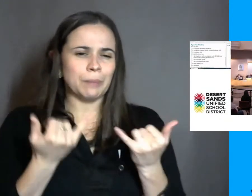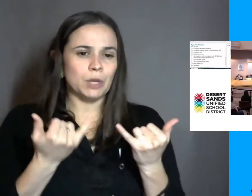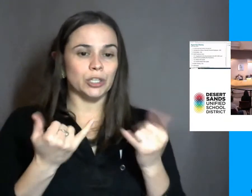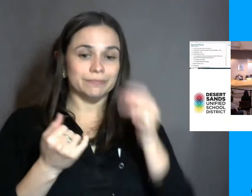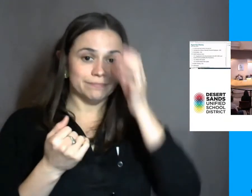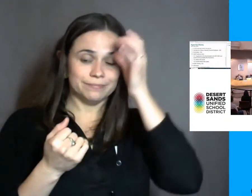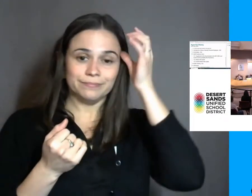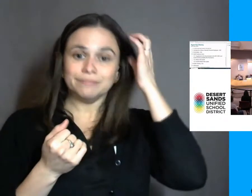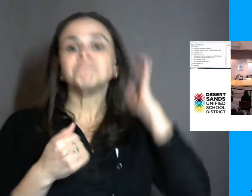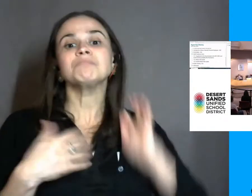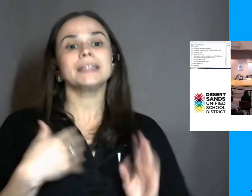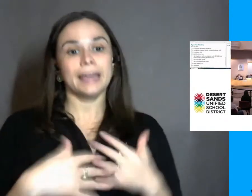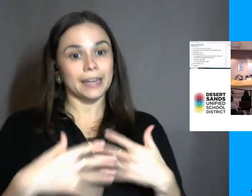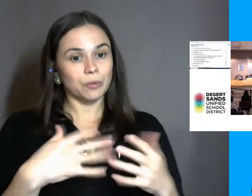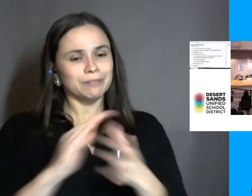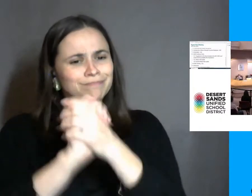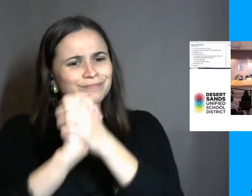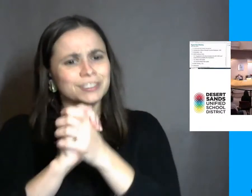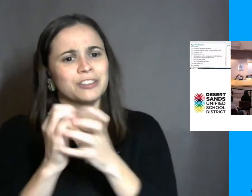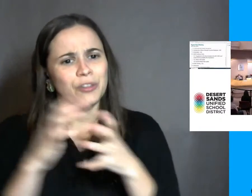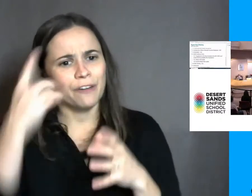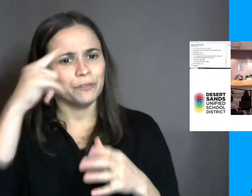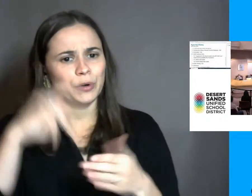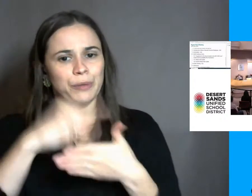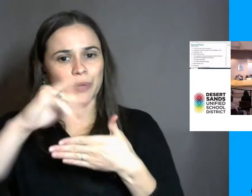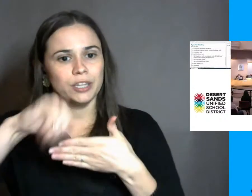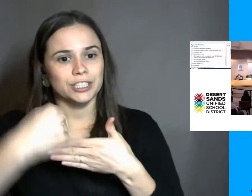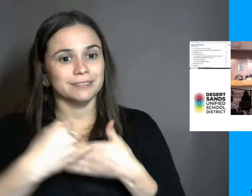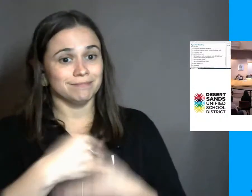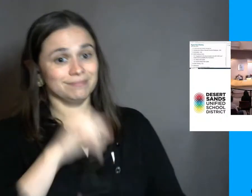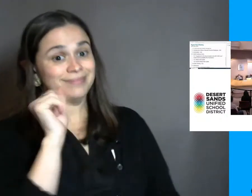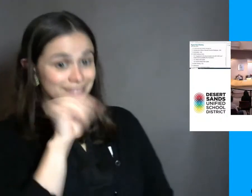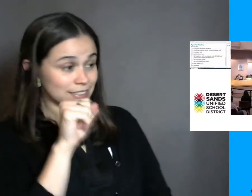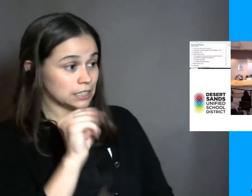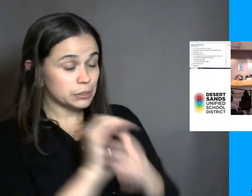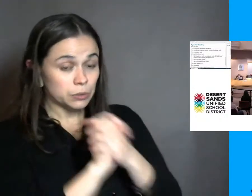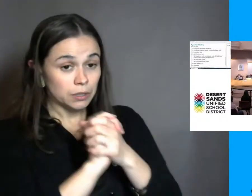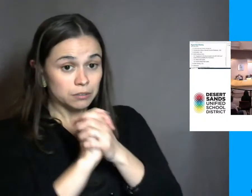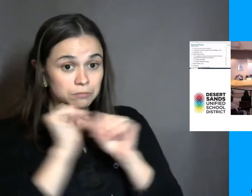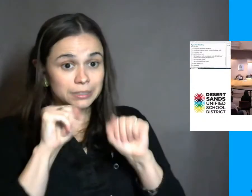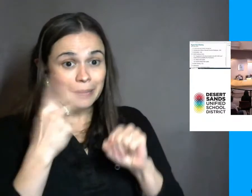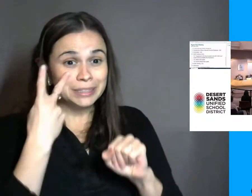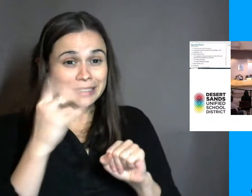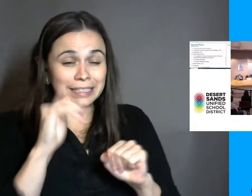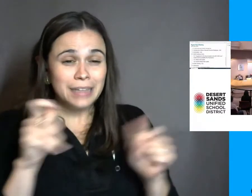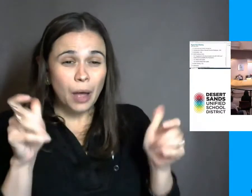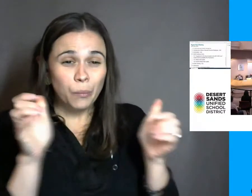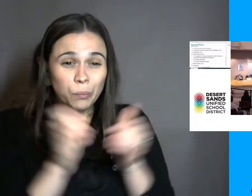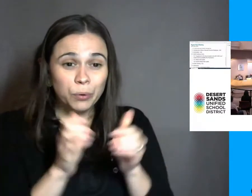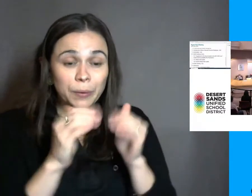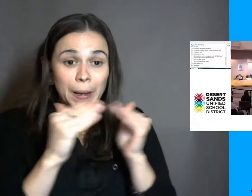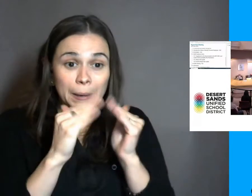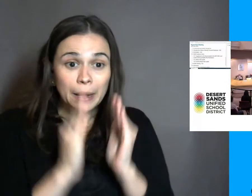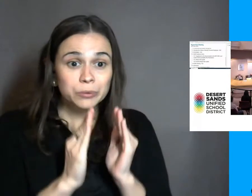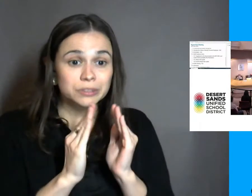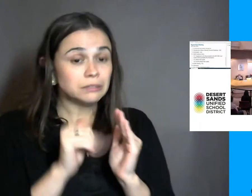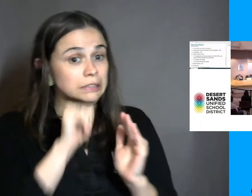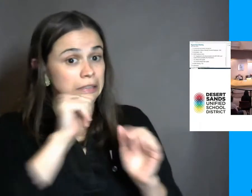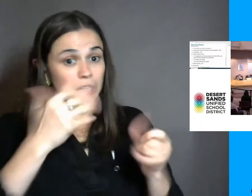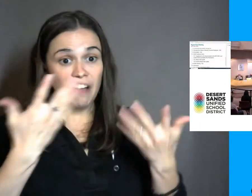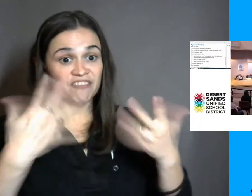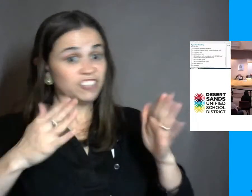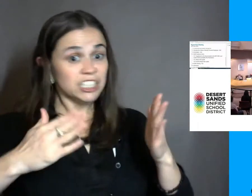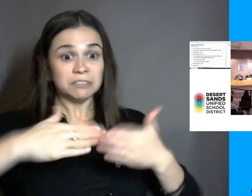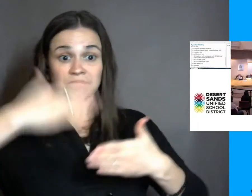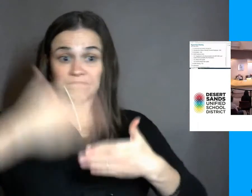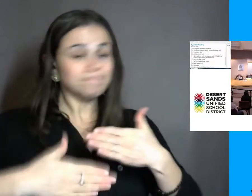project. Yes, congratulations. We were able to see the actual tiny house. It is not totally complete, but it is